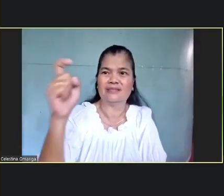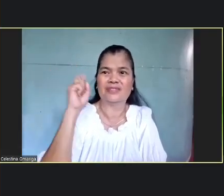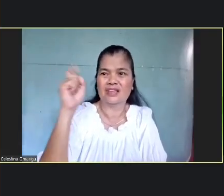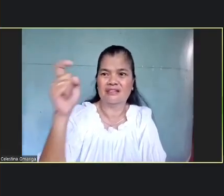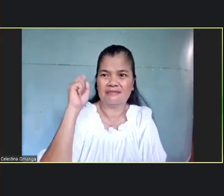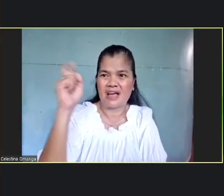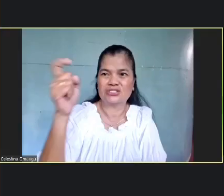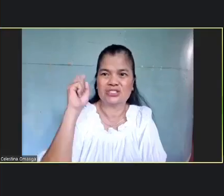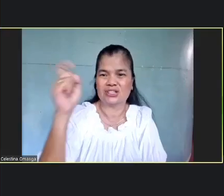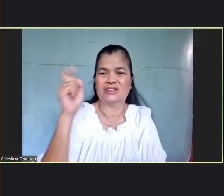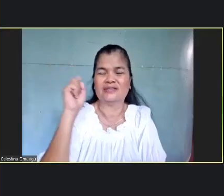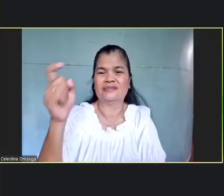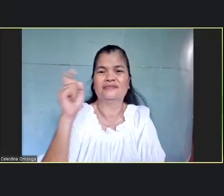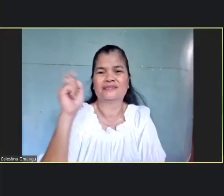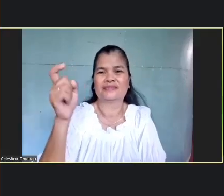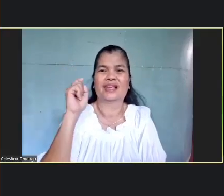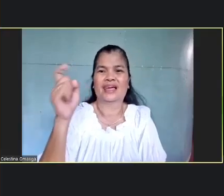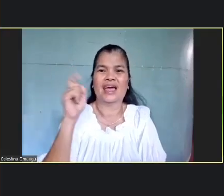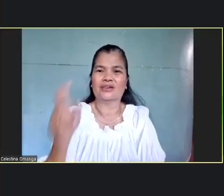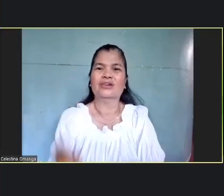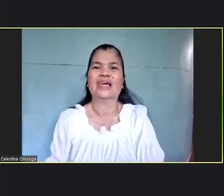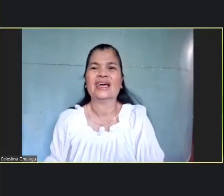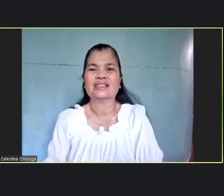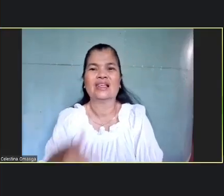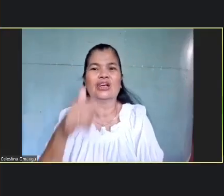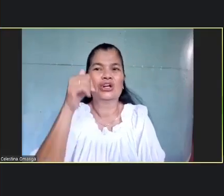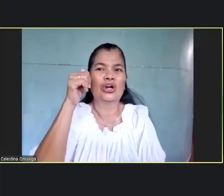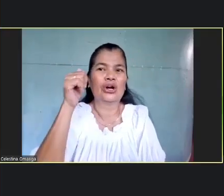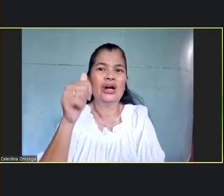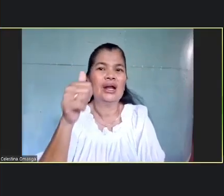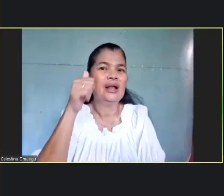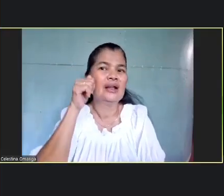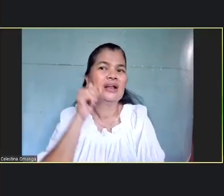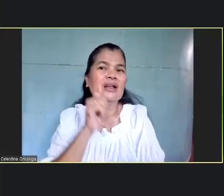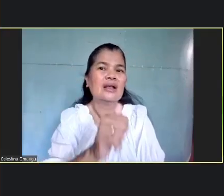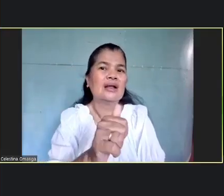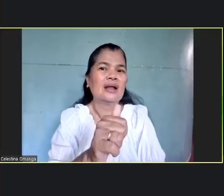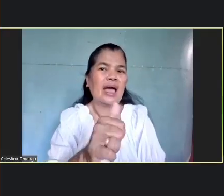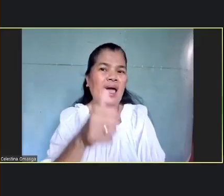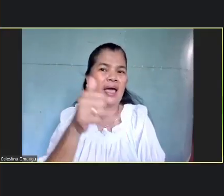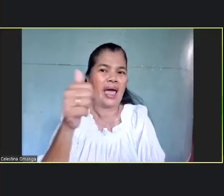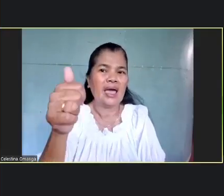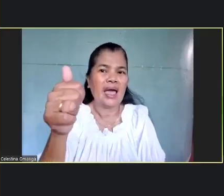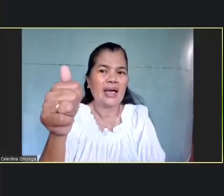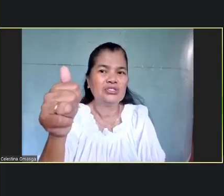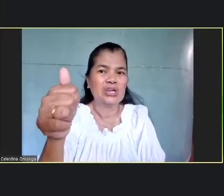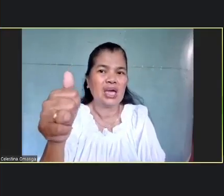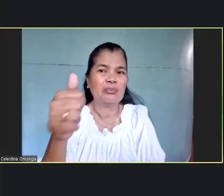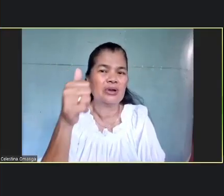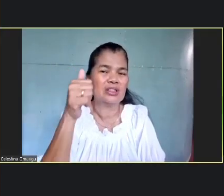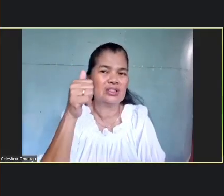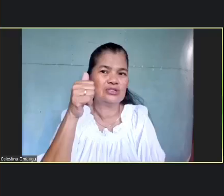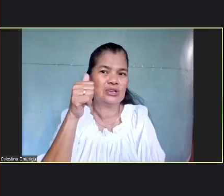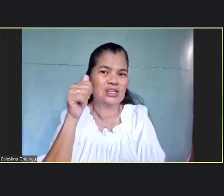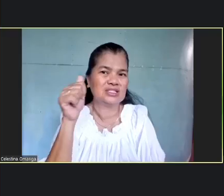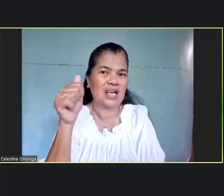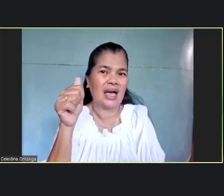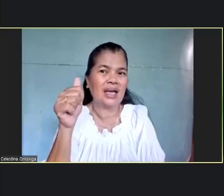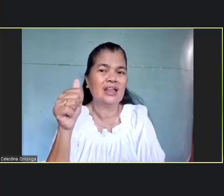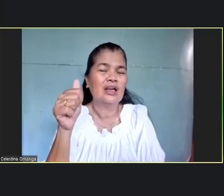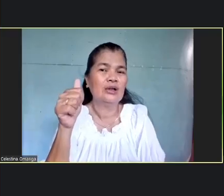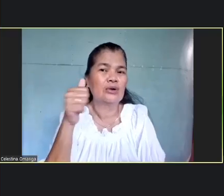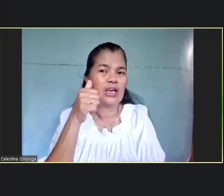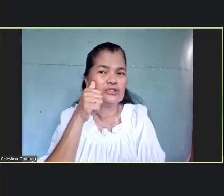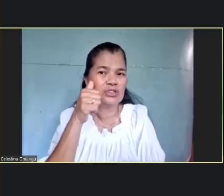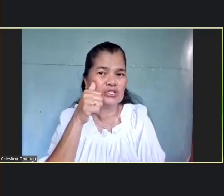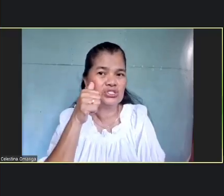forth. Faster. Yan. Ulit, girl, A hand shape, orientation is